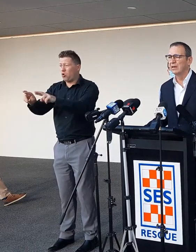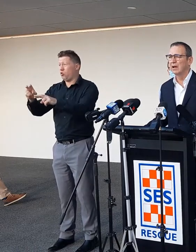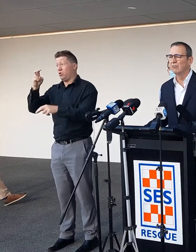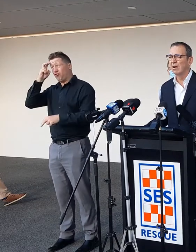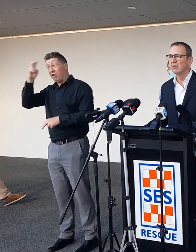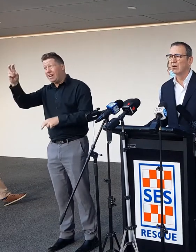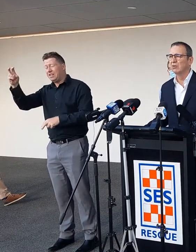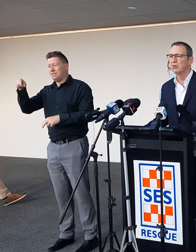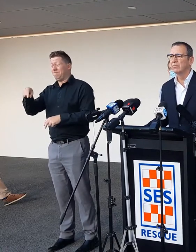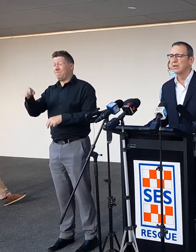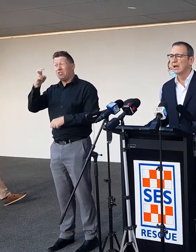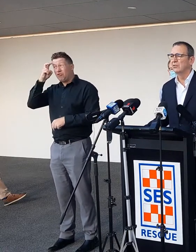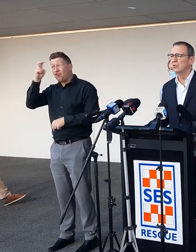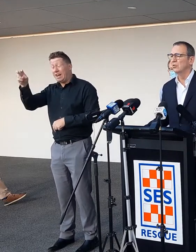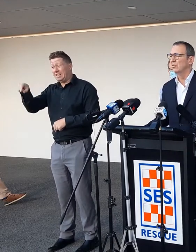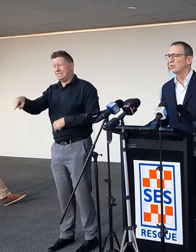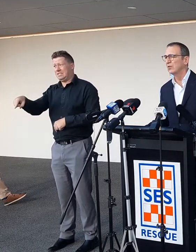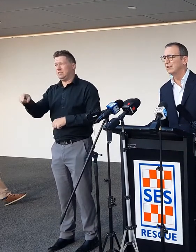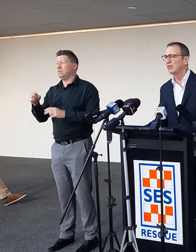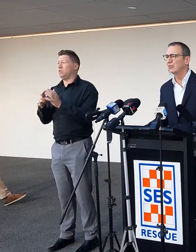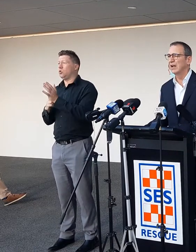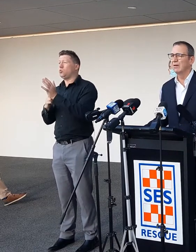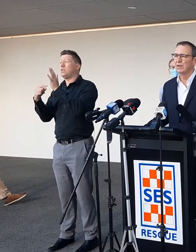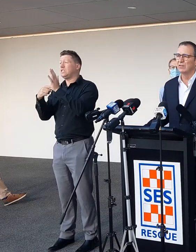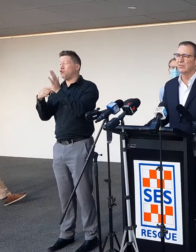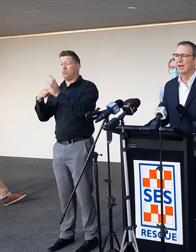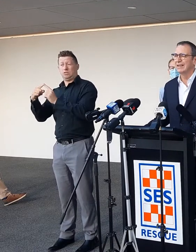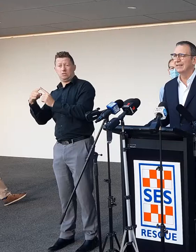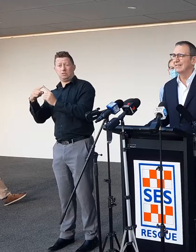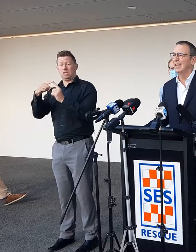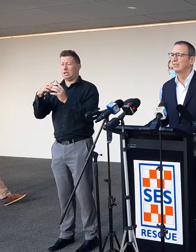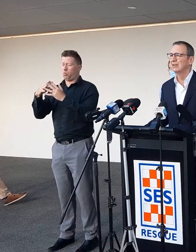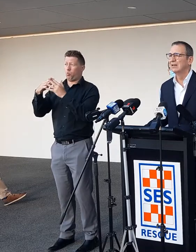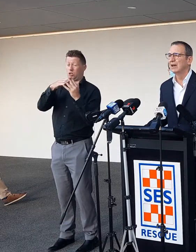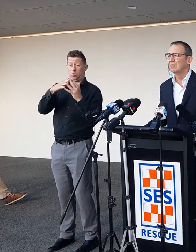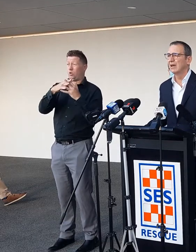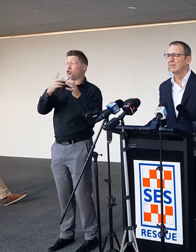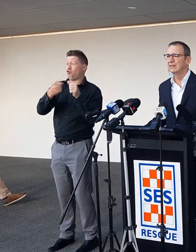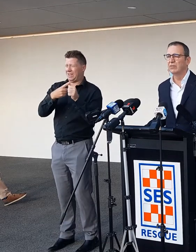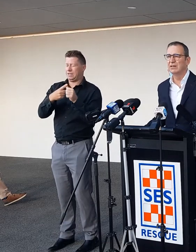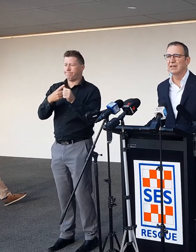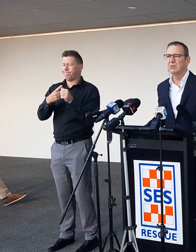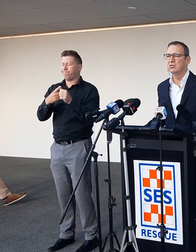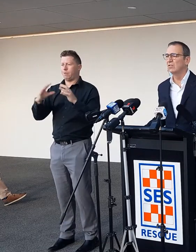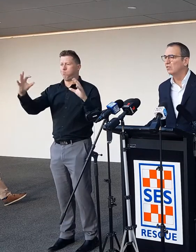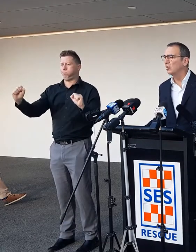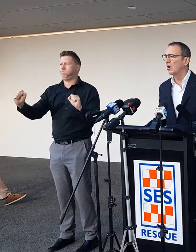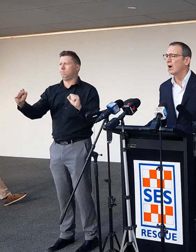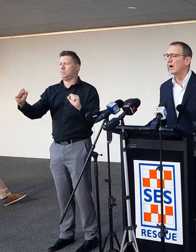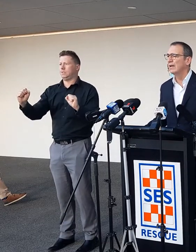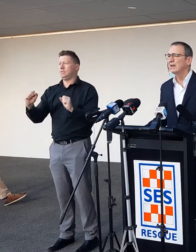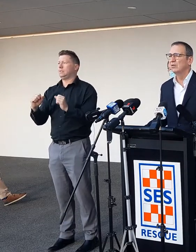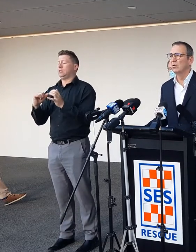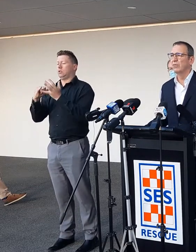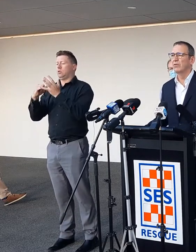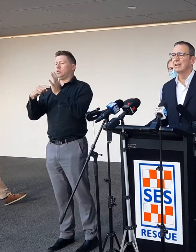the rail corridor to the Northern Territory and Western Australia is out. We have significant damage to the Stuart